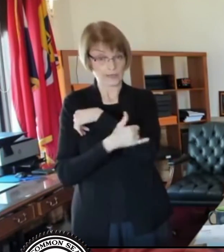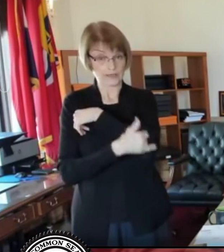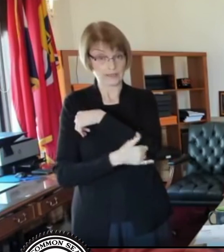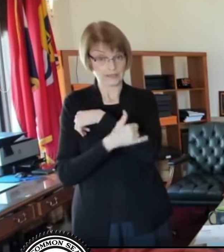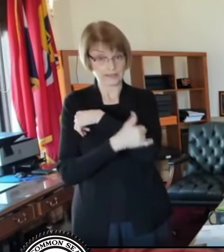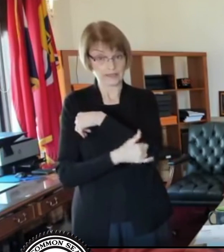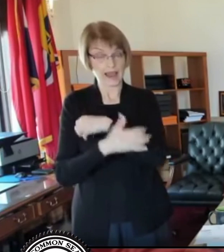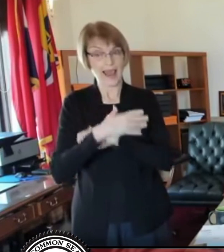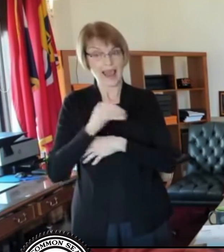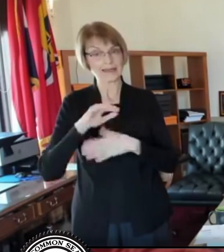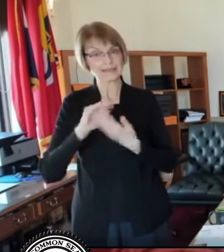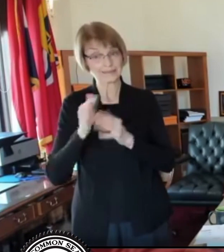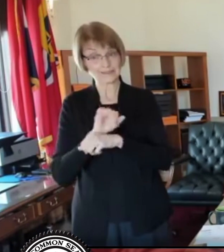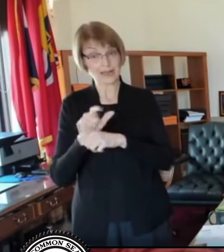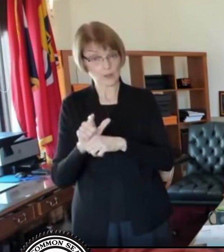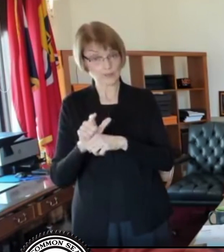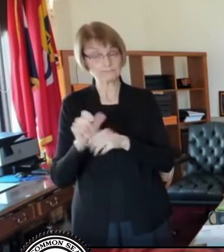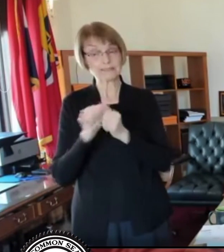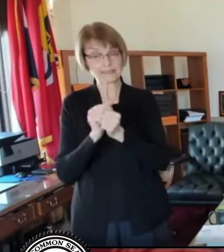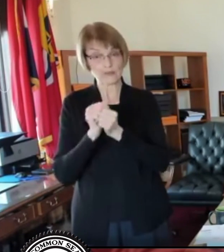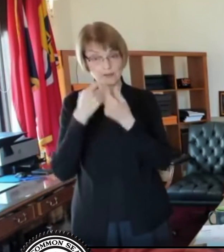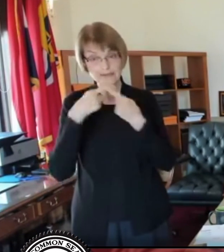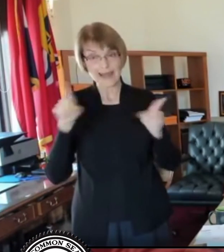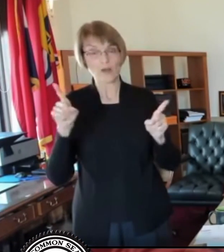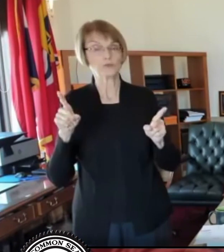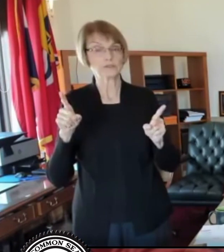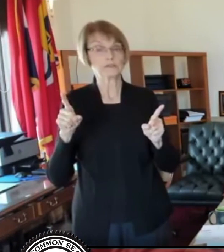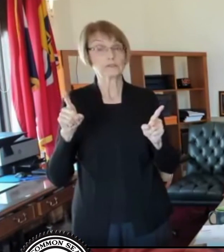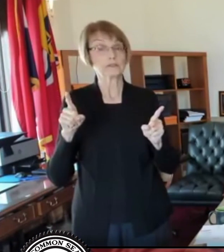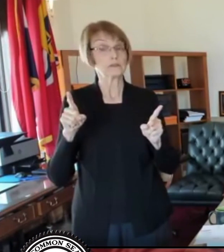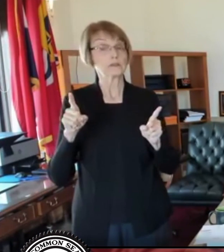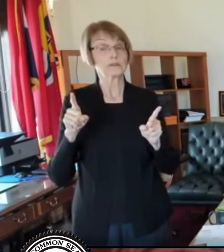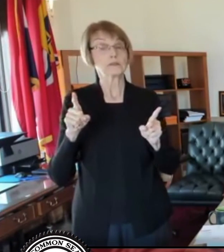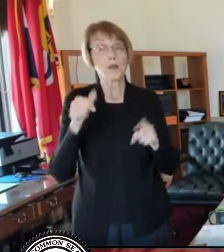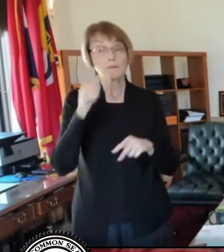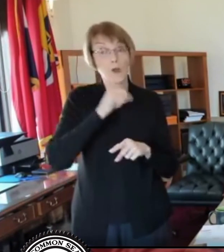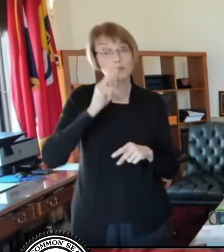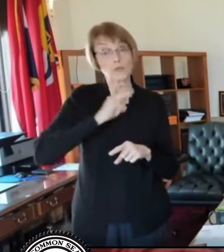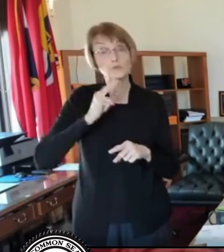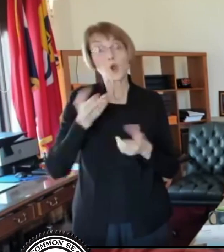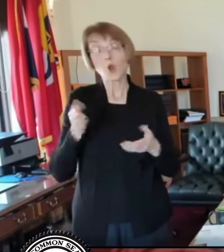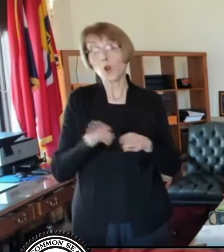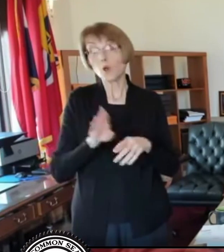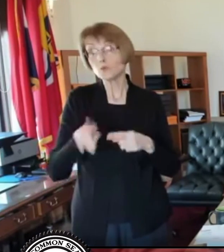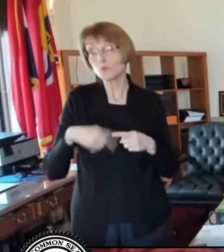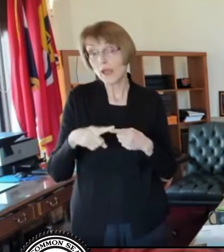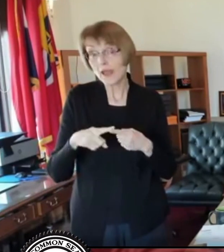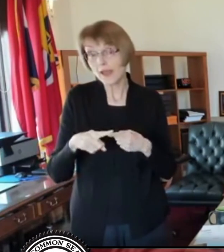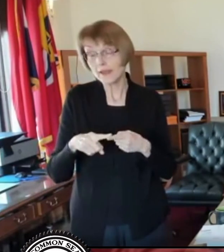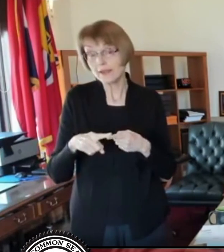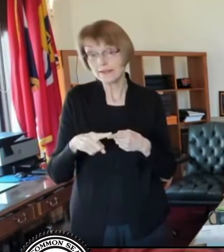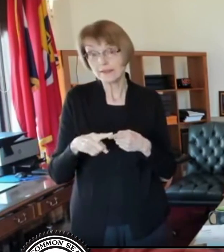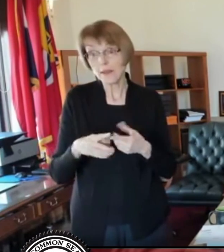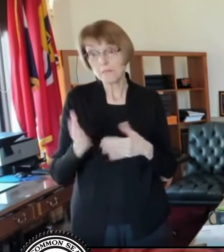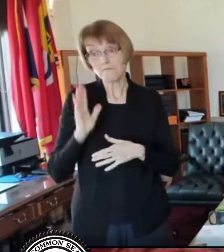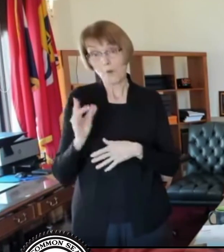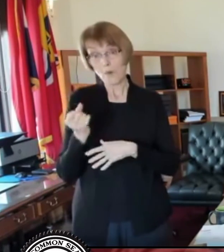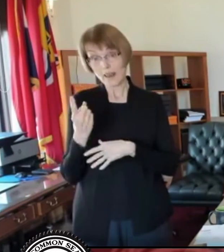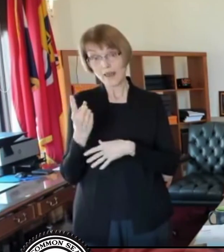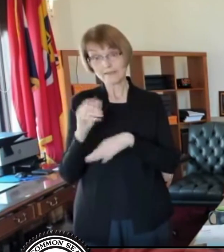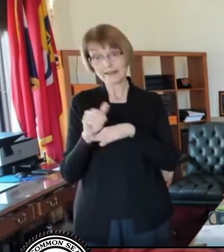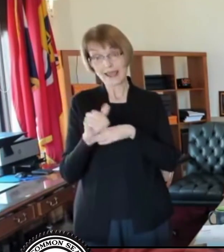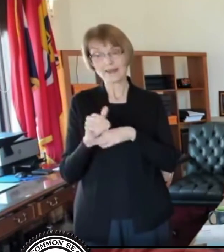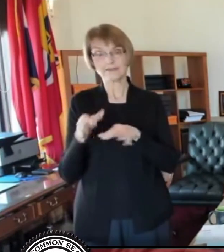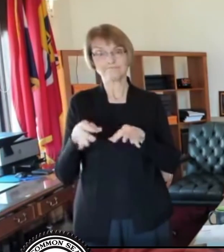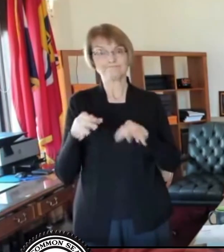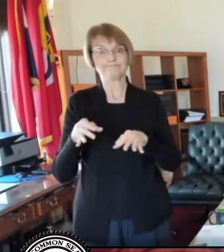both announcing that we will go to midnight closing time on bars and restaurants. That's up from 11 o'clock in the city. The county was